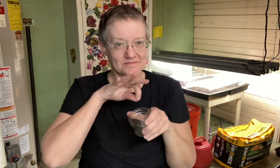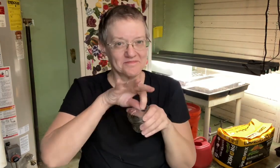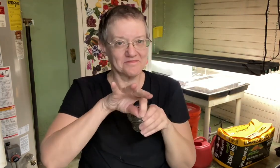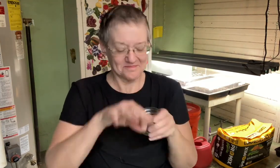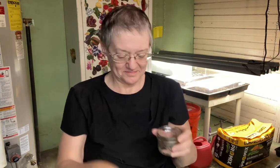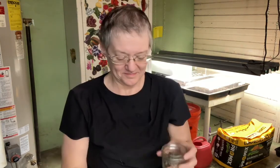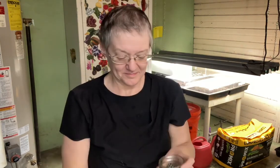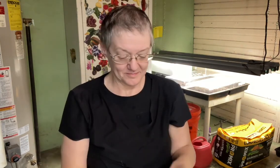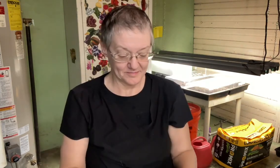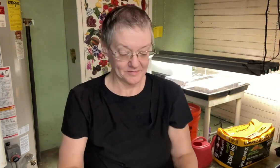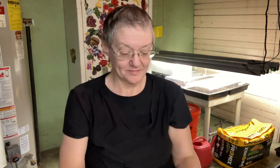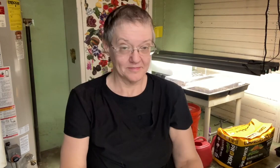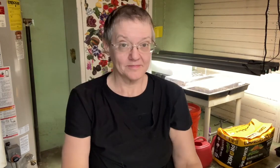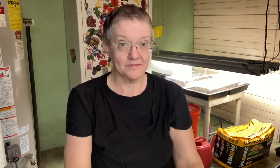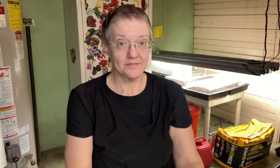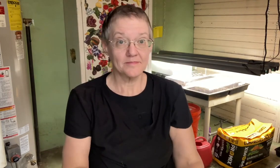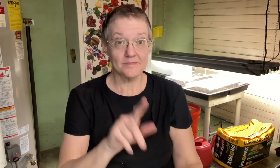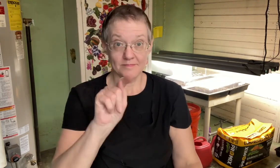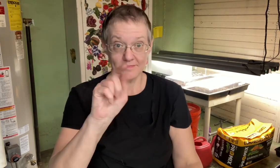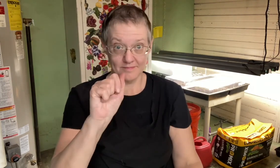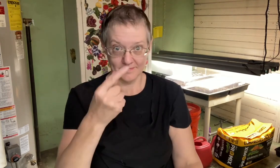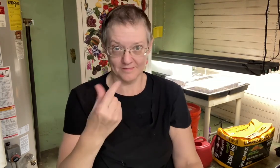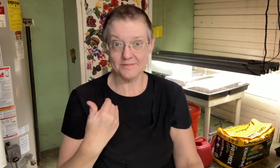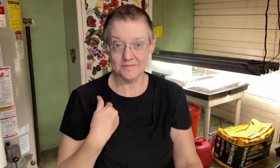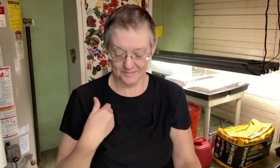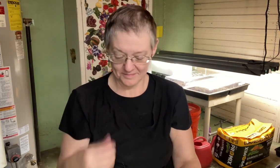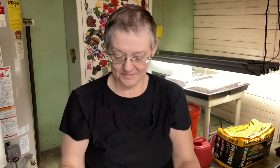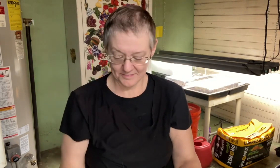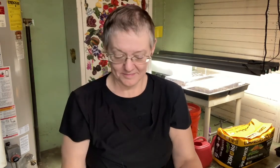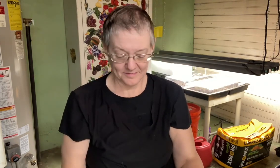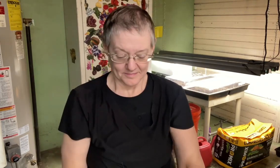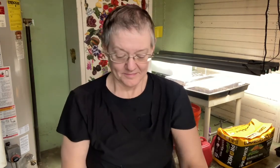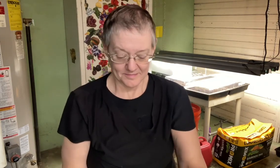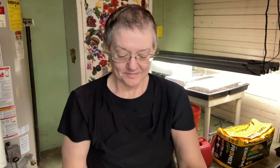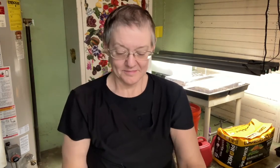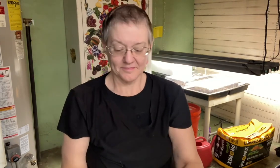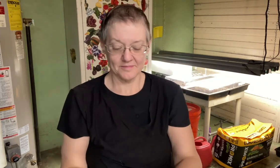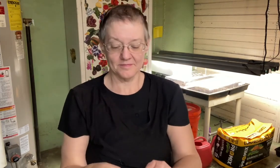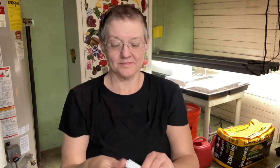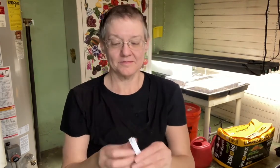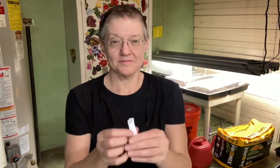These I can actually count out. I have the tags ready.